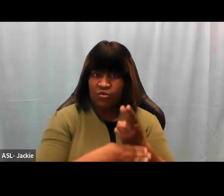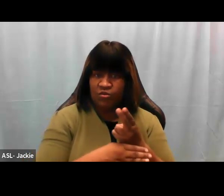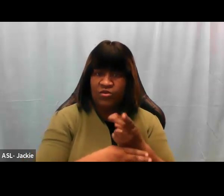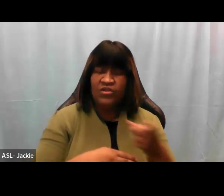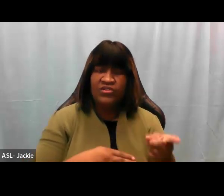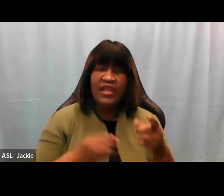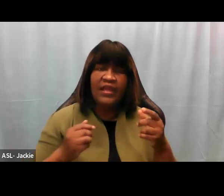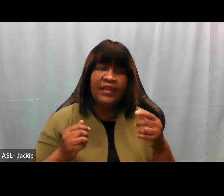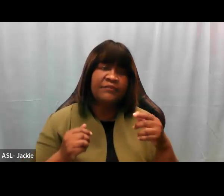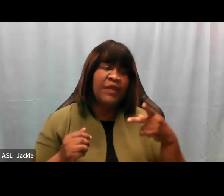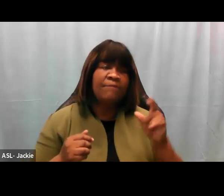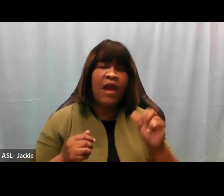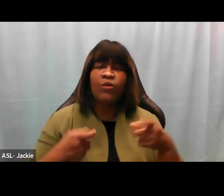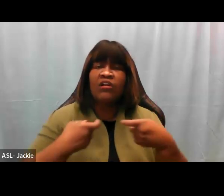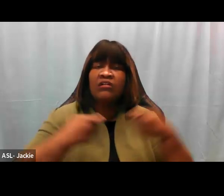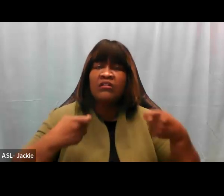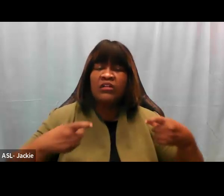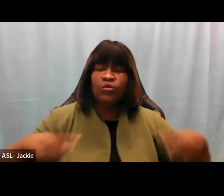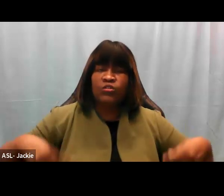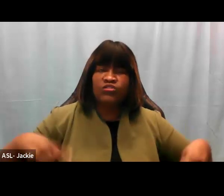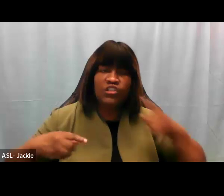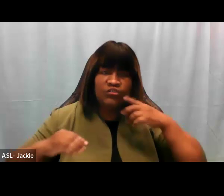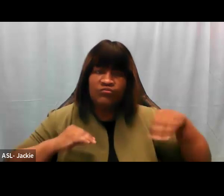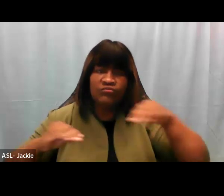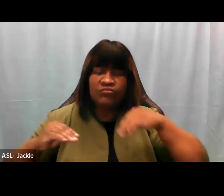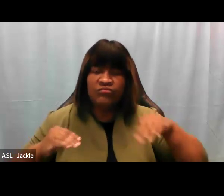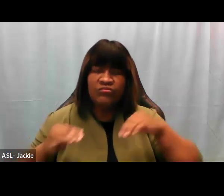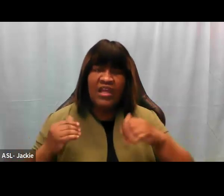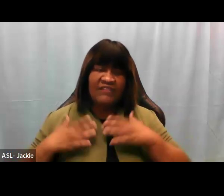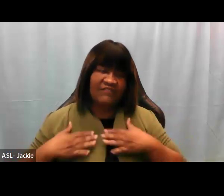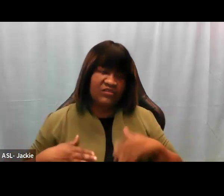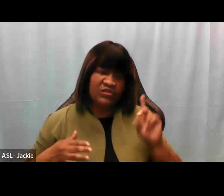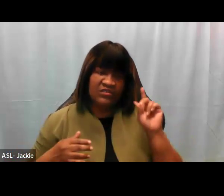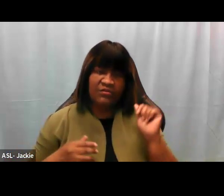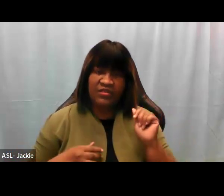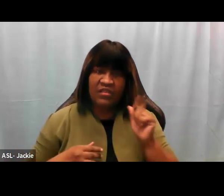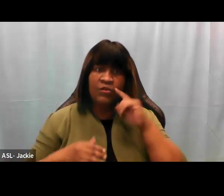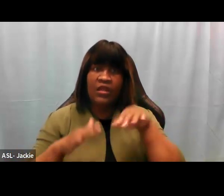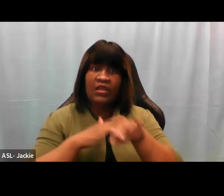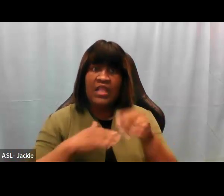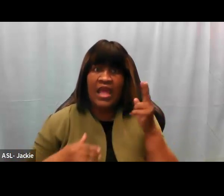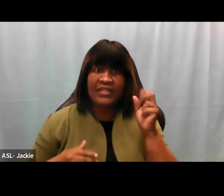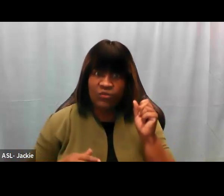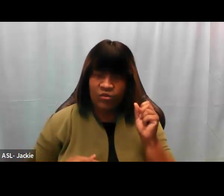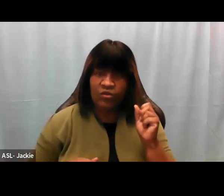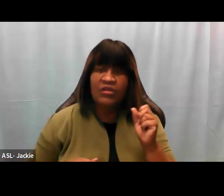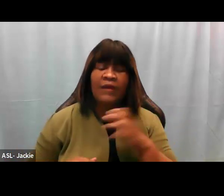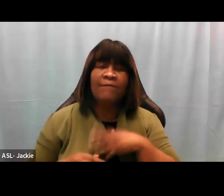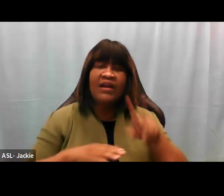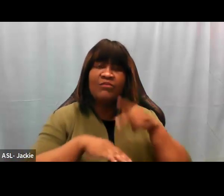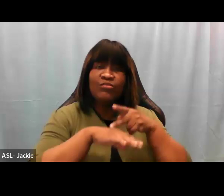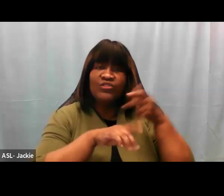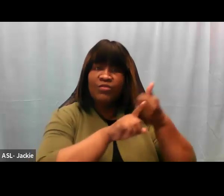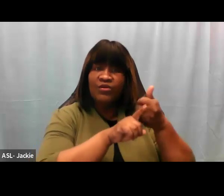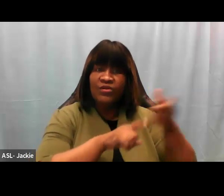power wheelchair for mobility. I was the only person who had a physical disability. And when I entered high school, my principal